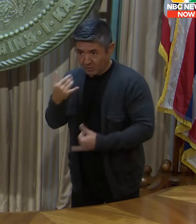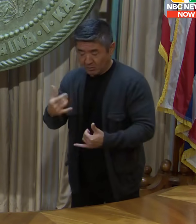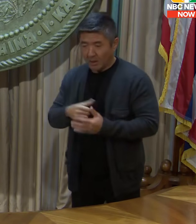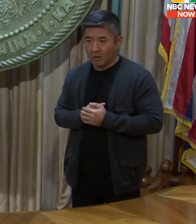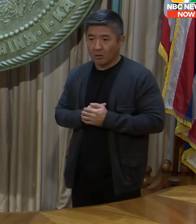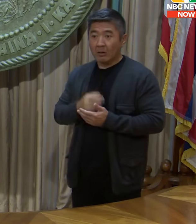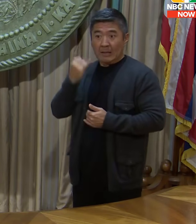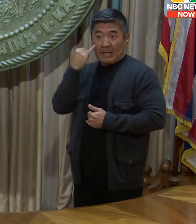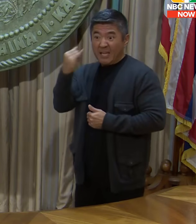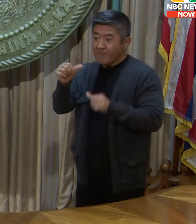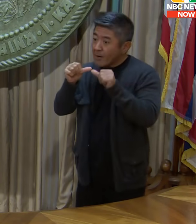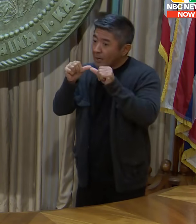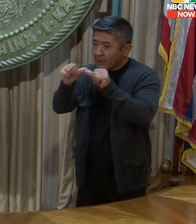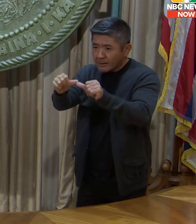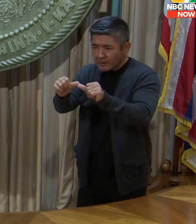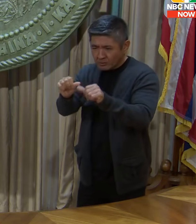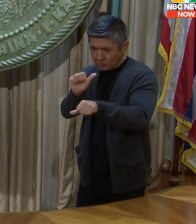job,